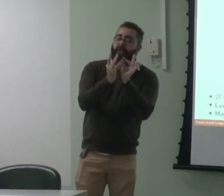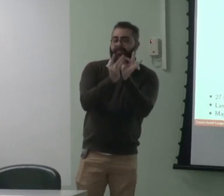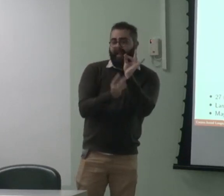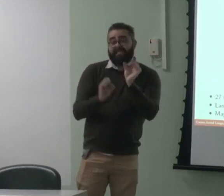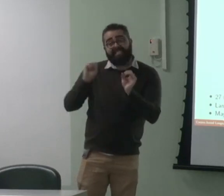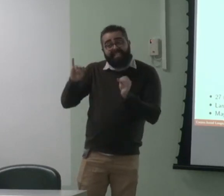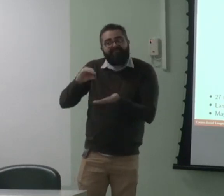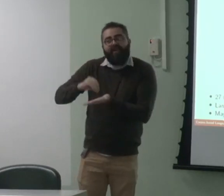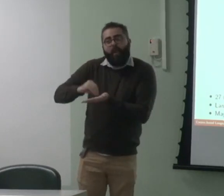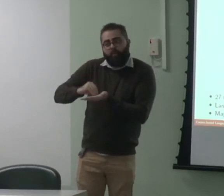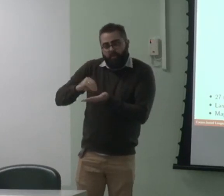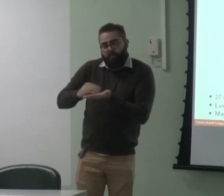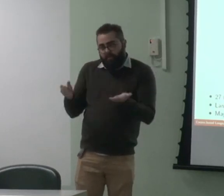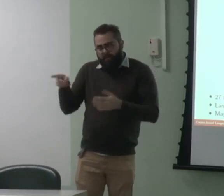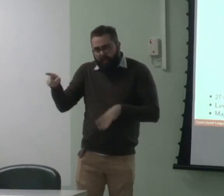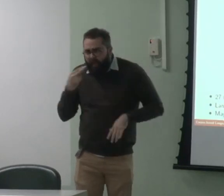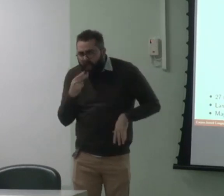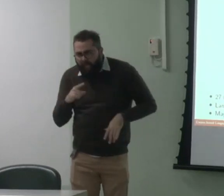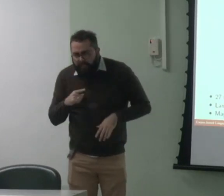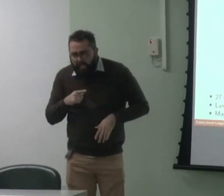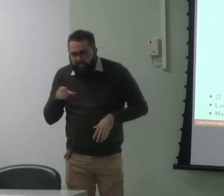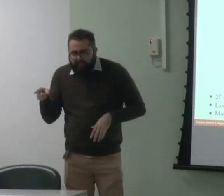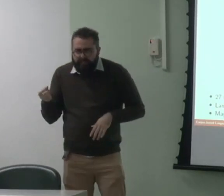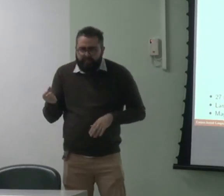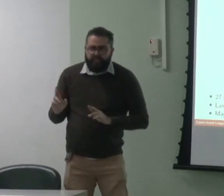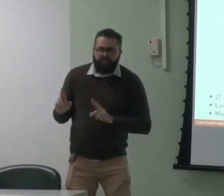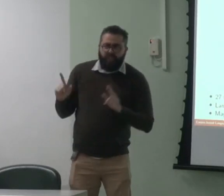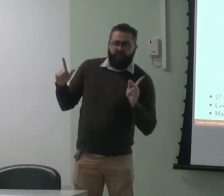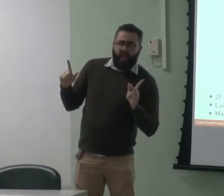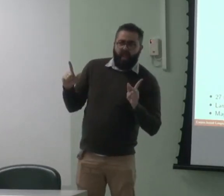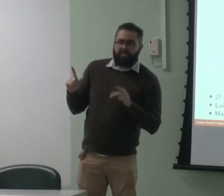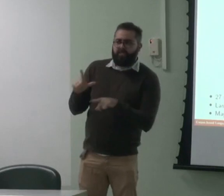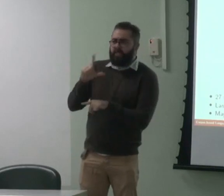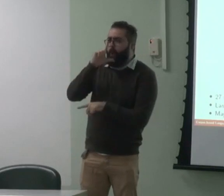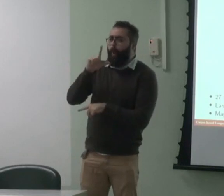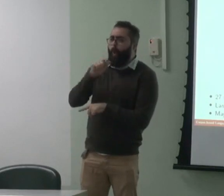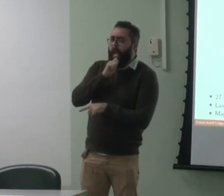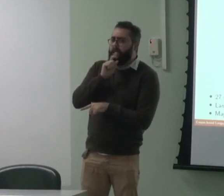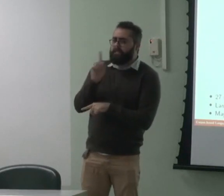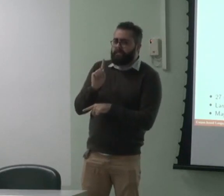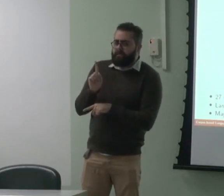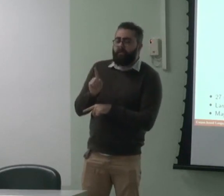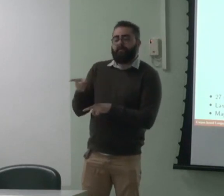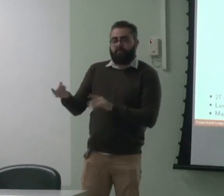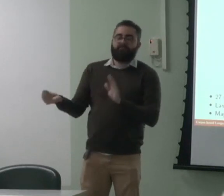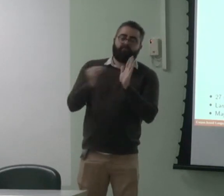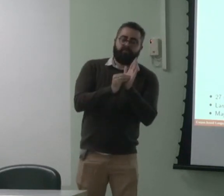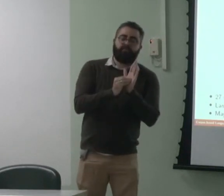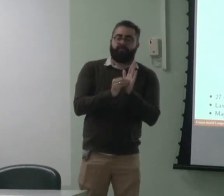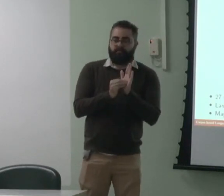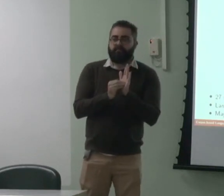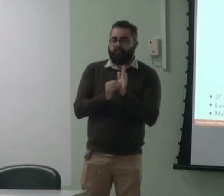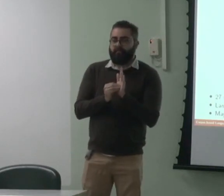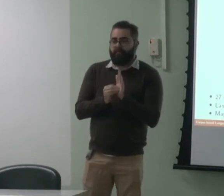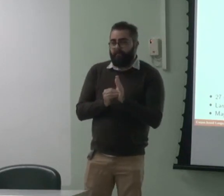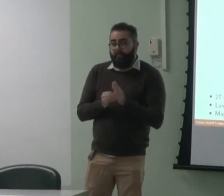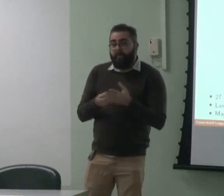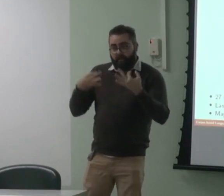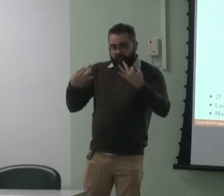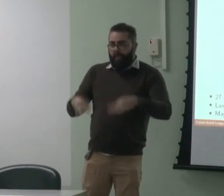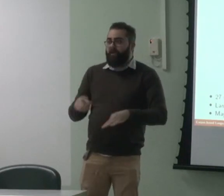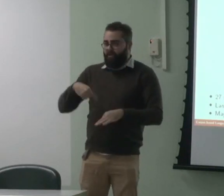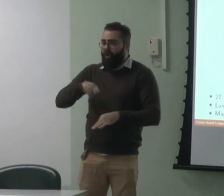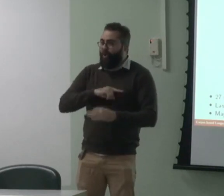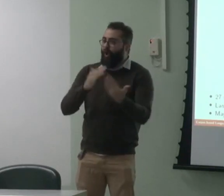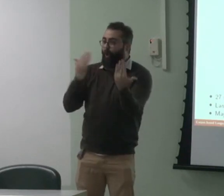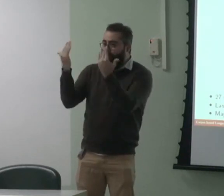main set of features if we see that something is used in many languages, just to make sure that people will know about it